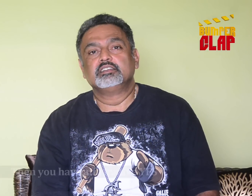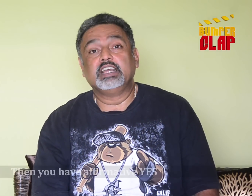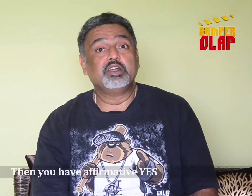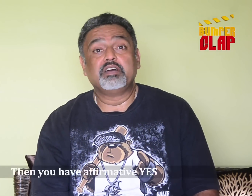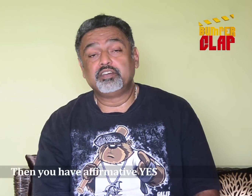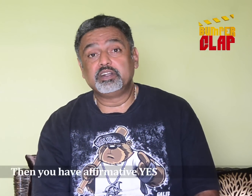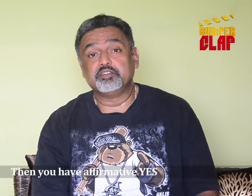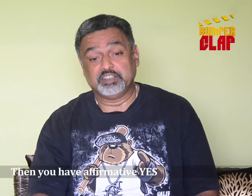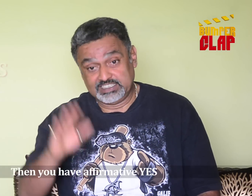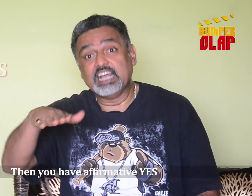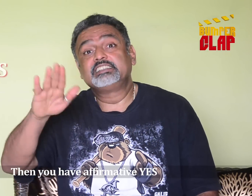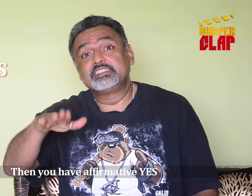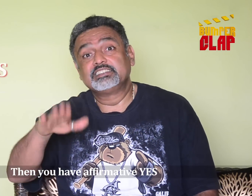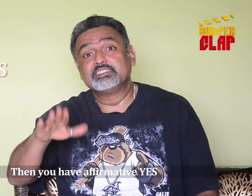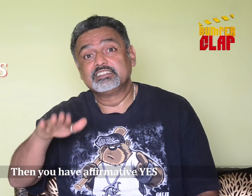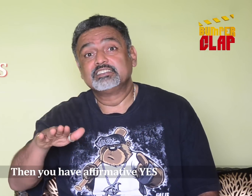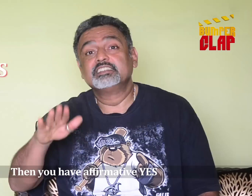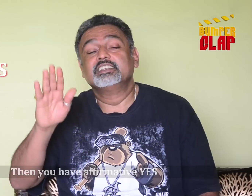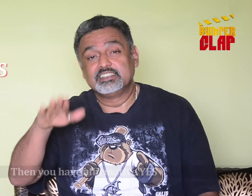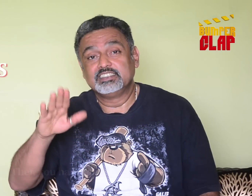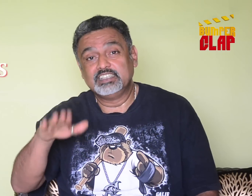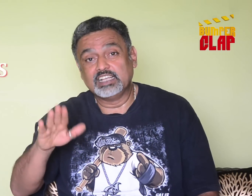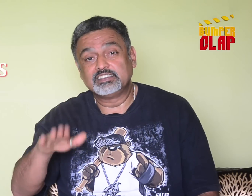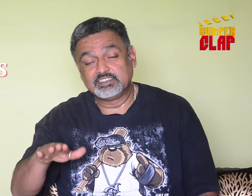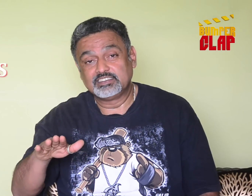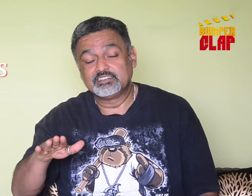Then you have affirmative. Yes, yes.